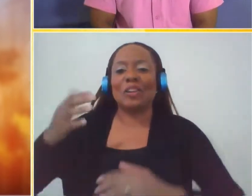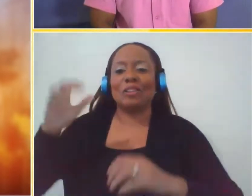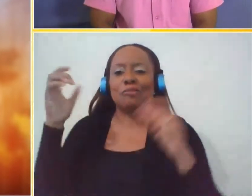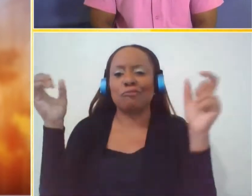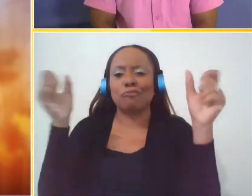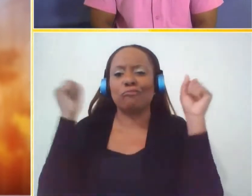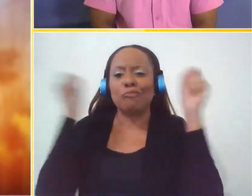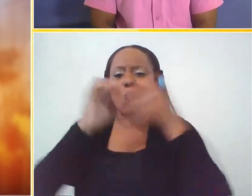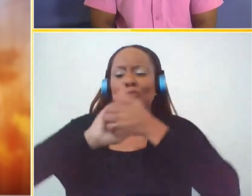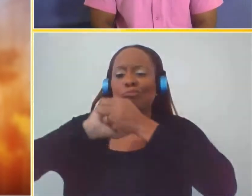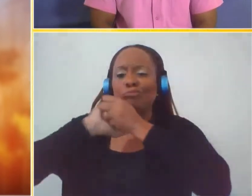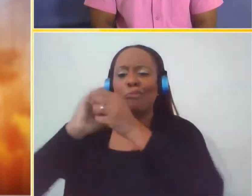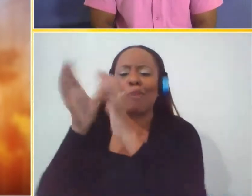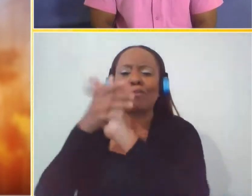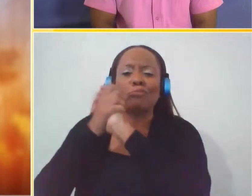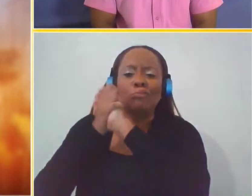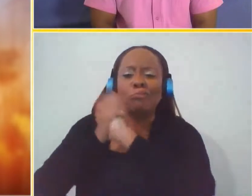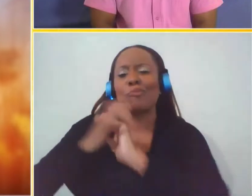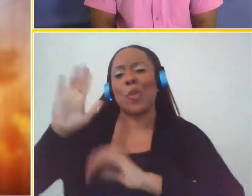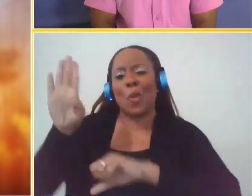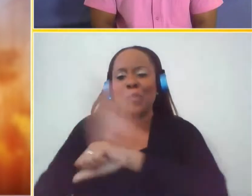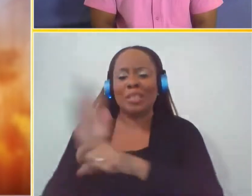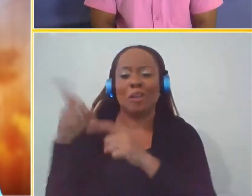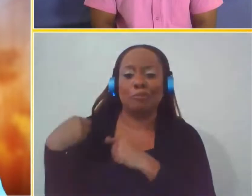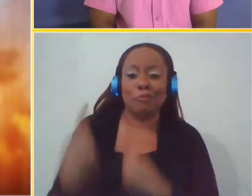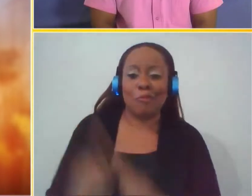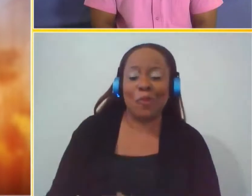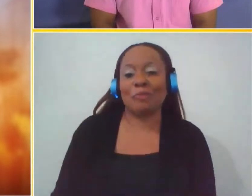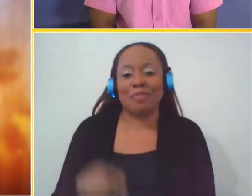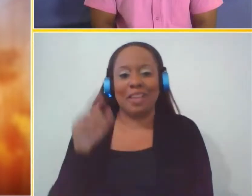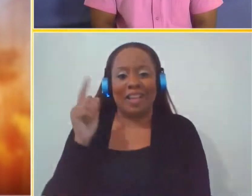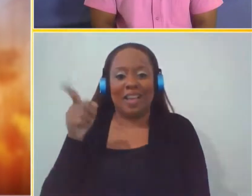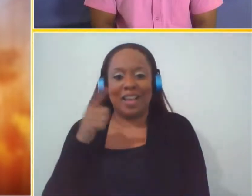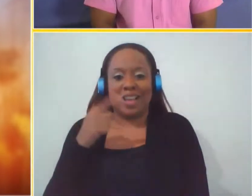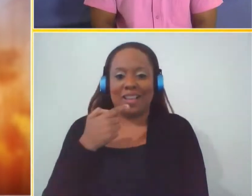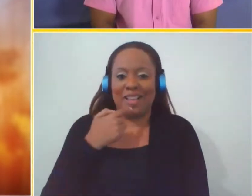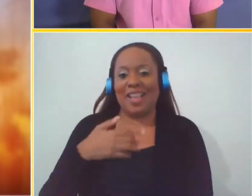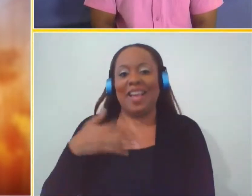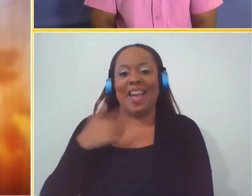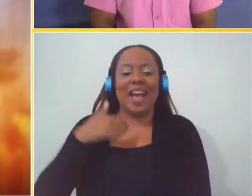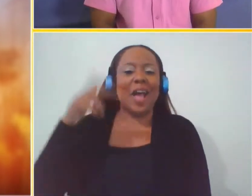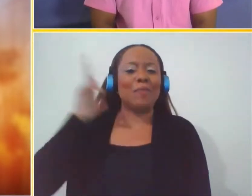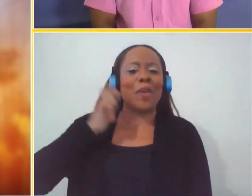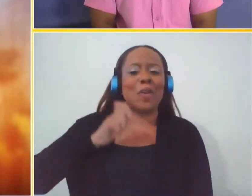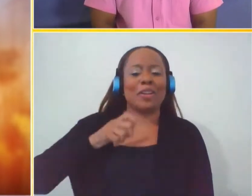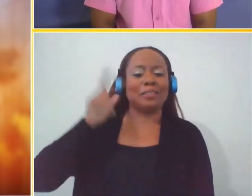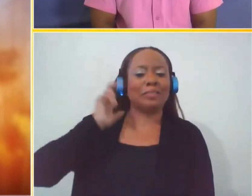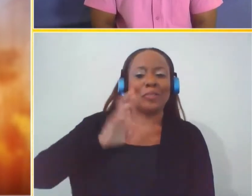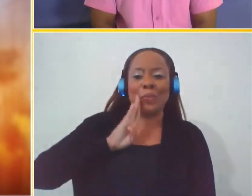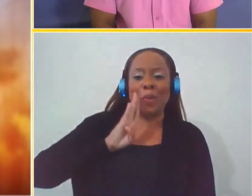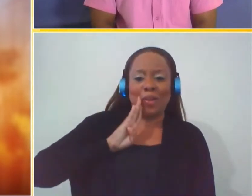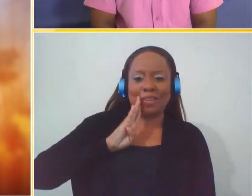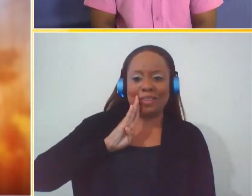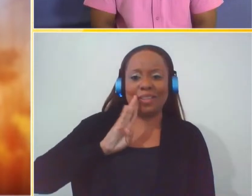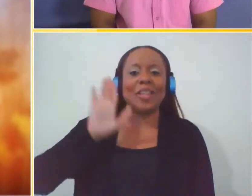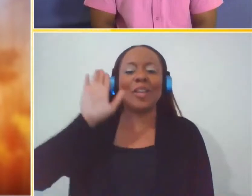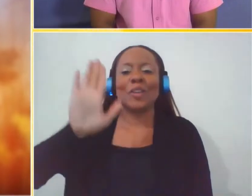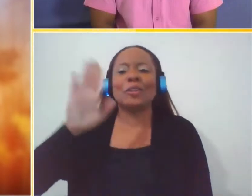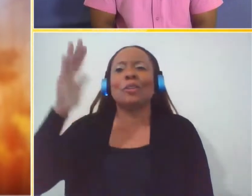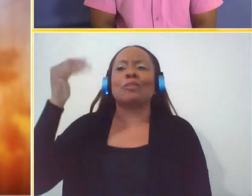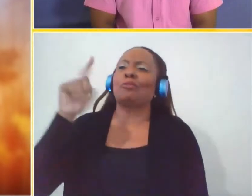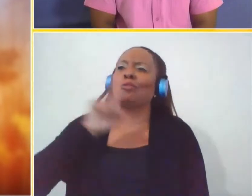everything you've been able to achieve so far. Hearing what Bonnie's is telling us that you're saying, it's clear to all of us that your head is in the right